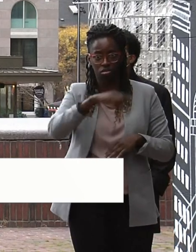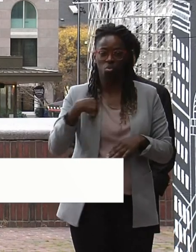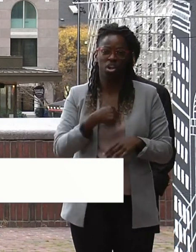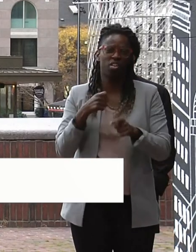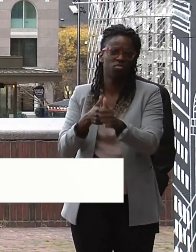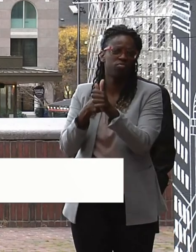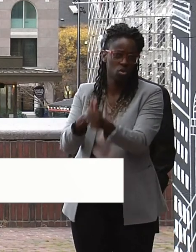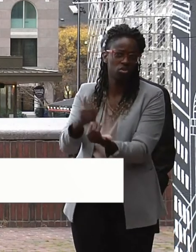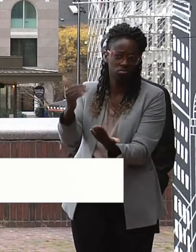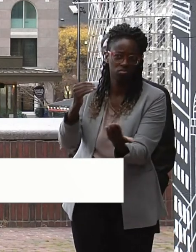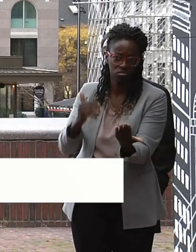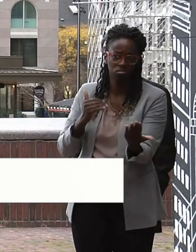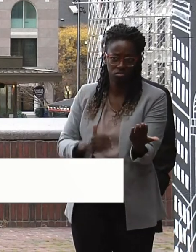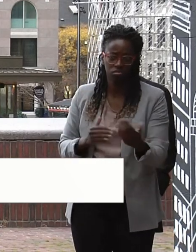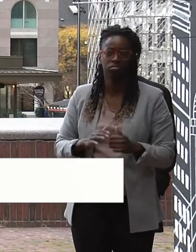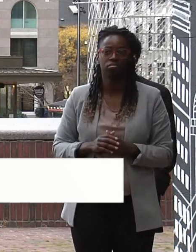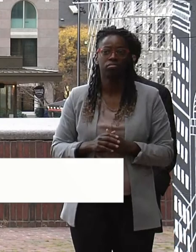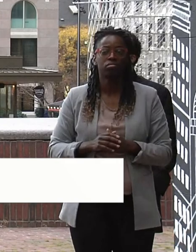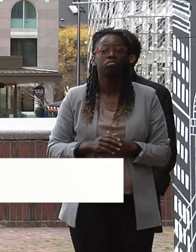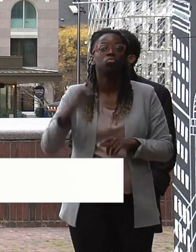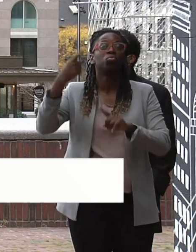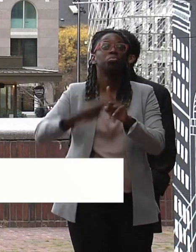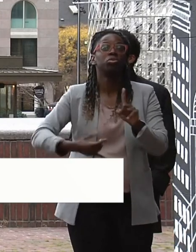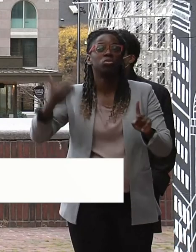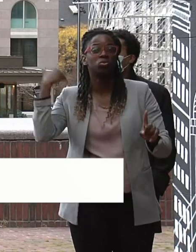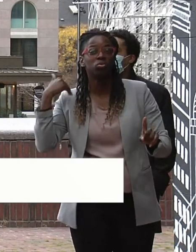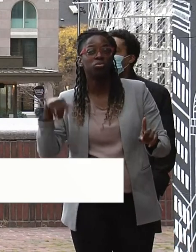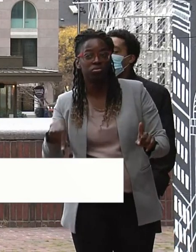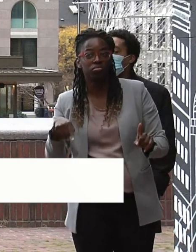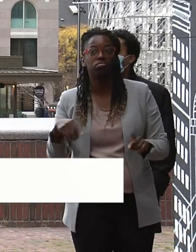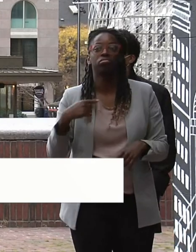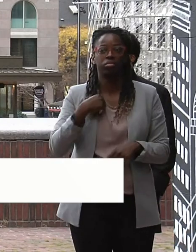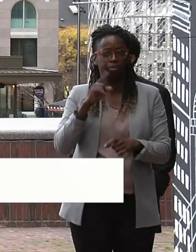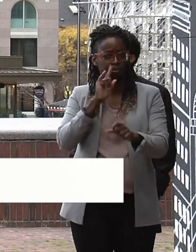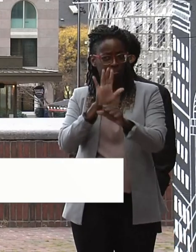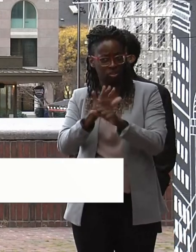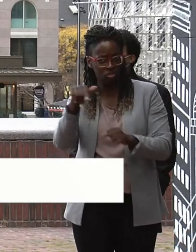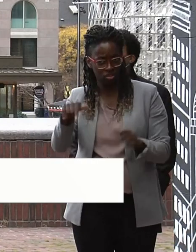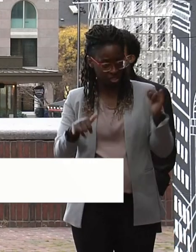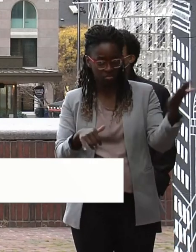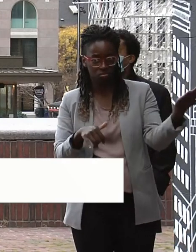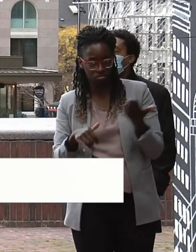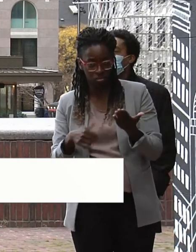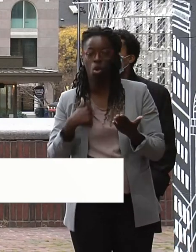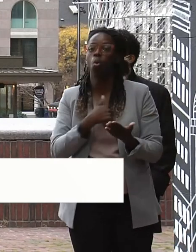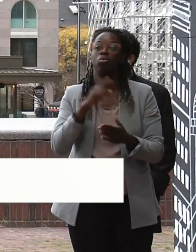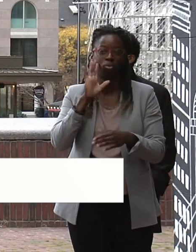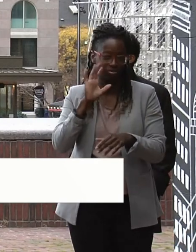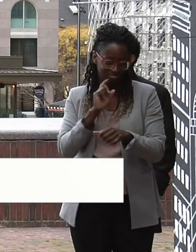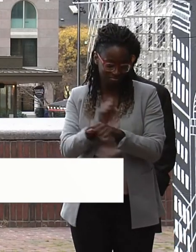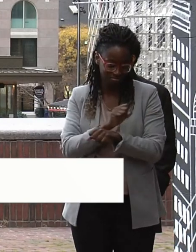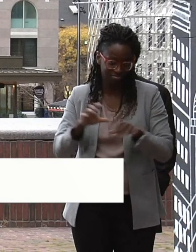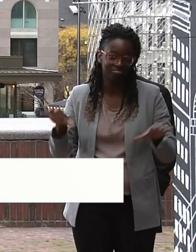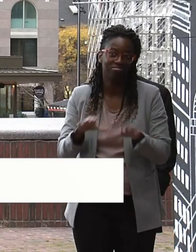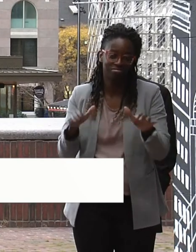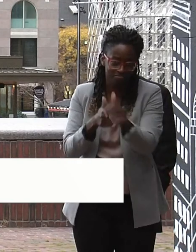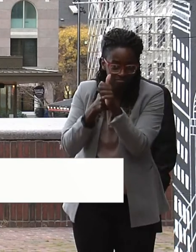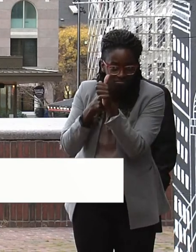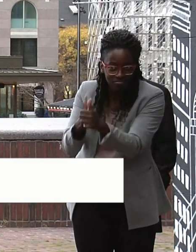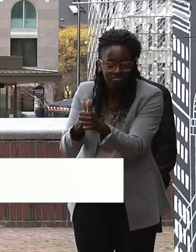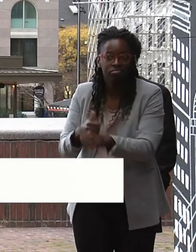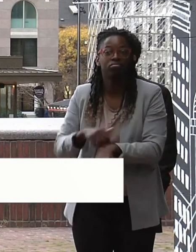recommendations, I pledged to act on each and every one of them and to do so in a timeline that the task force laid out. And that's what we've done. We began